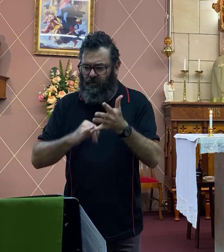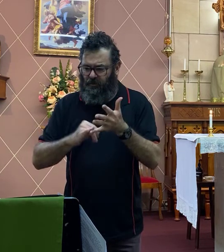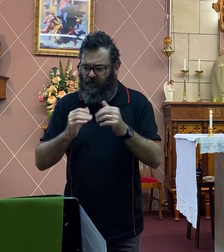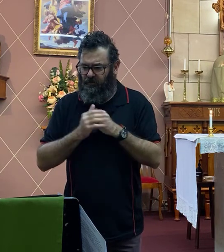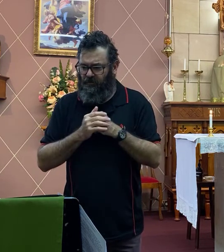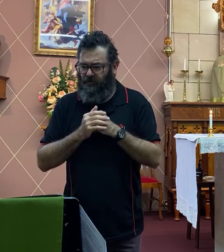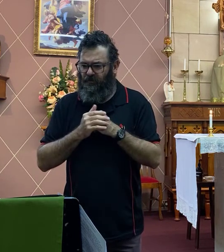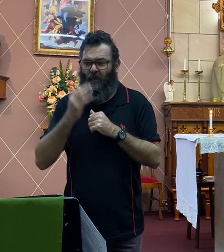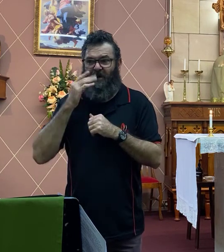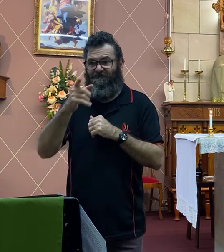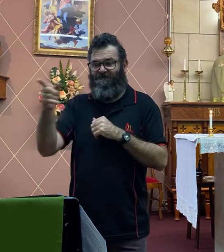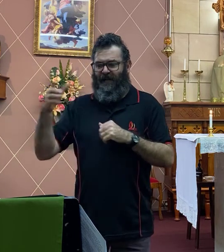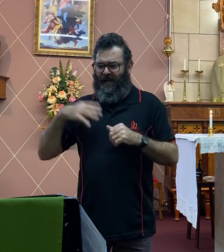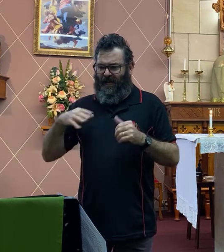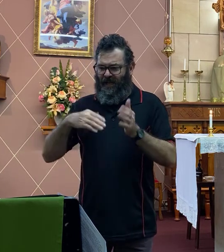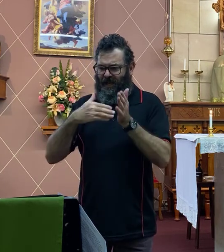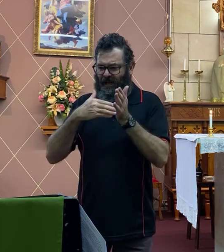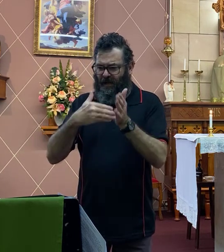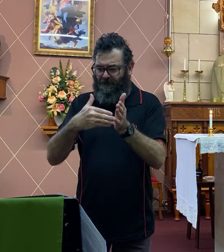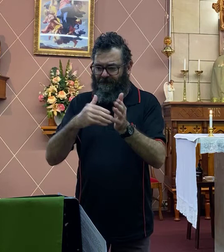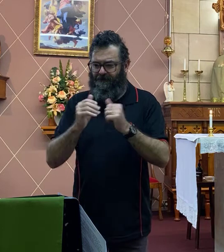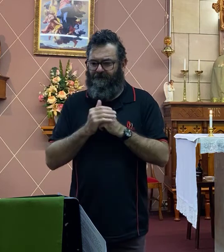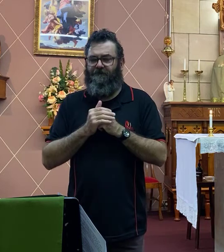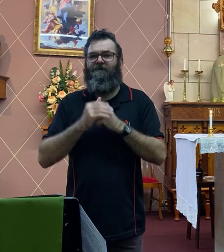Support the widows when they need help.